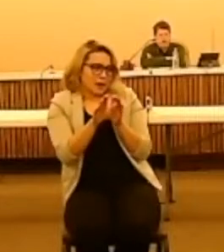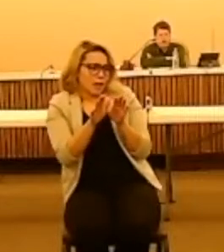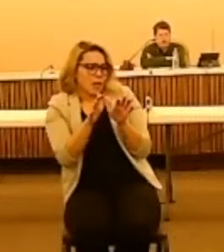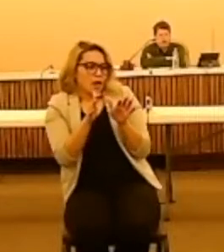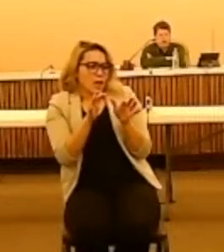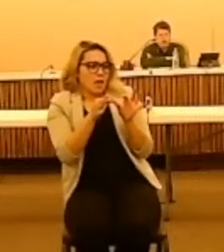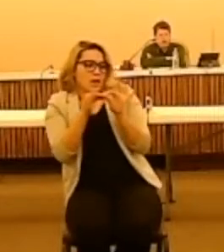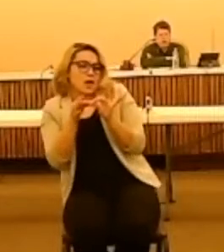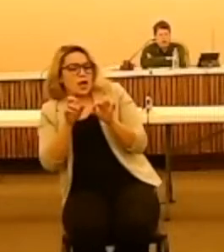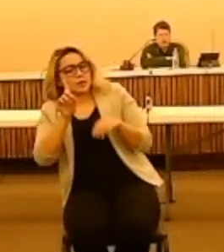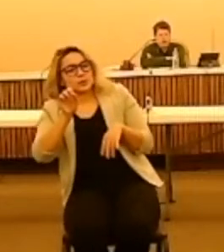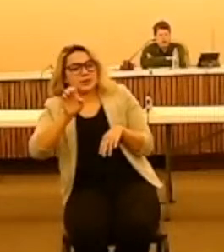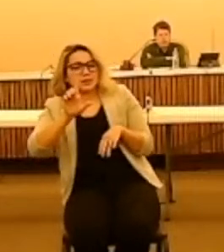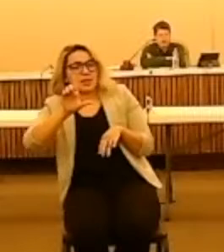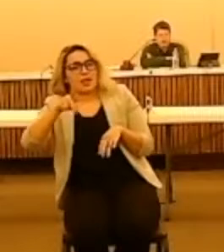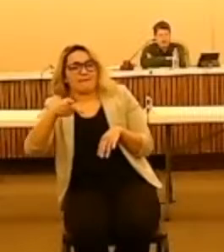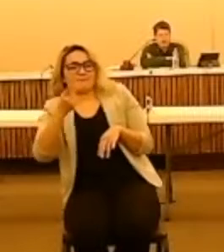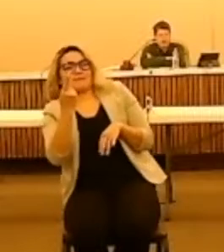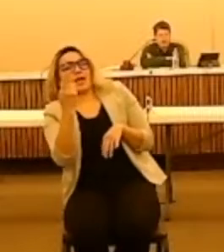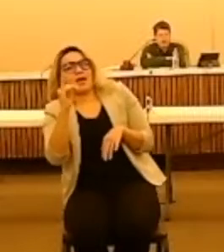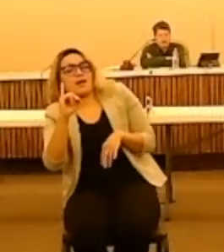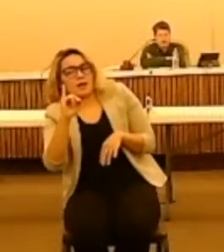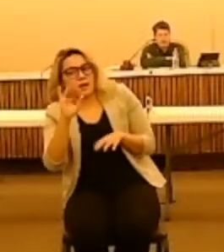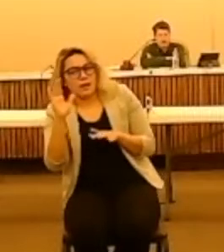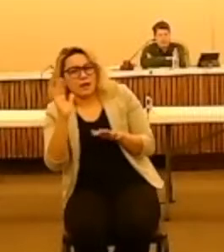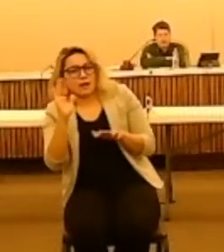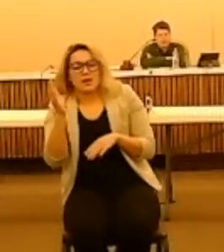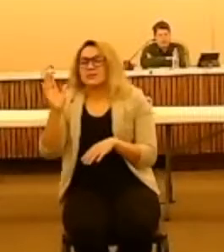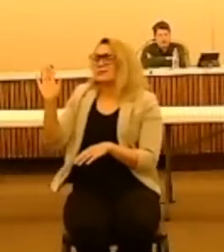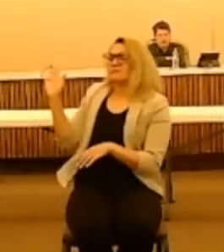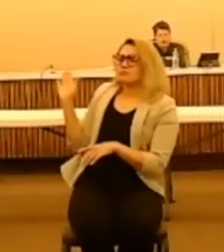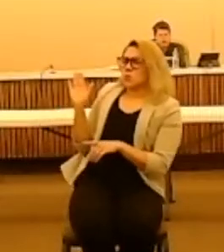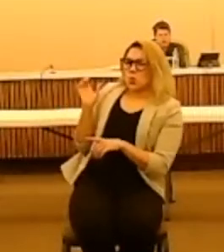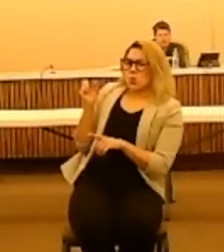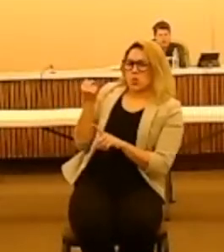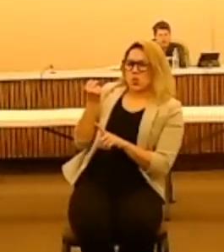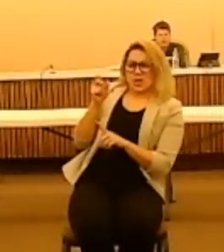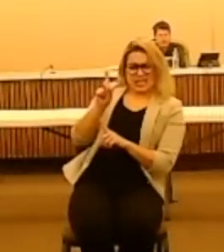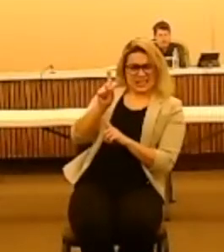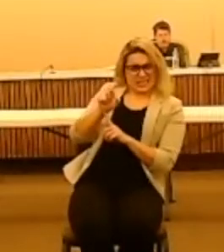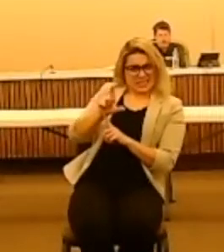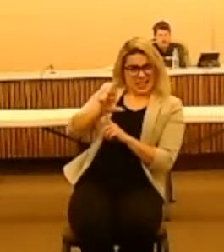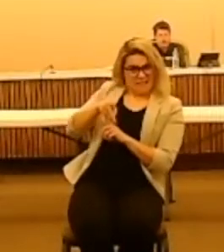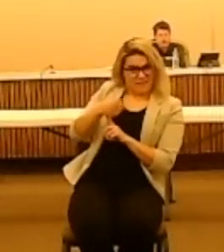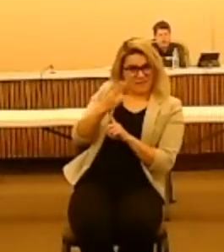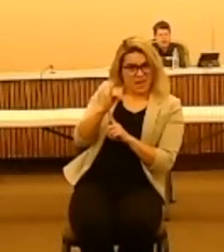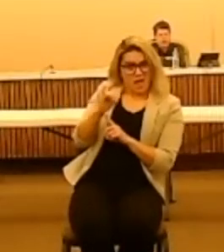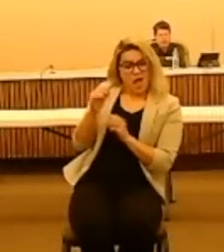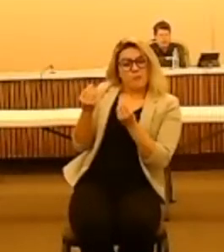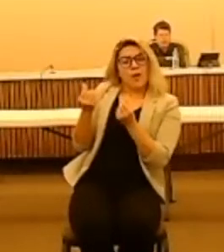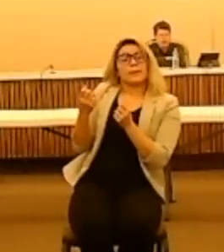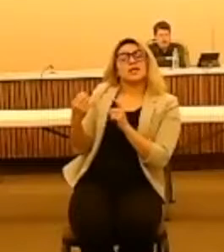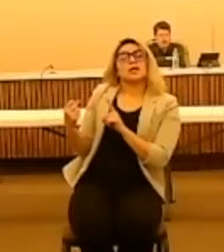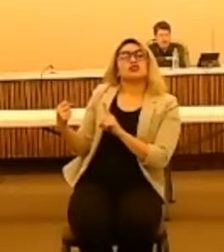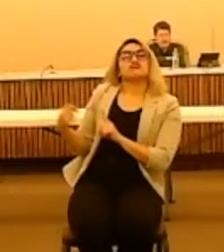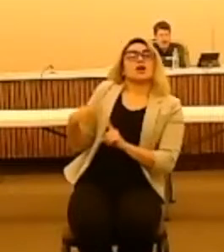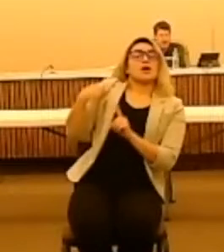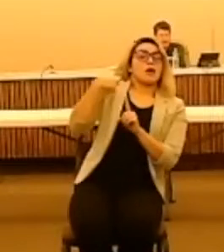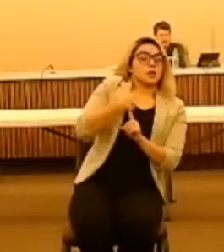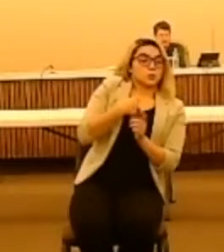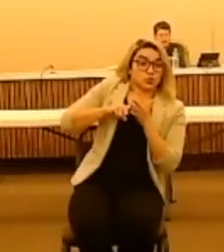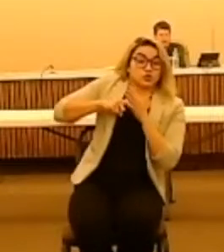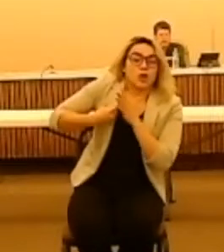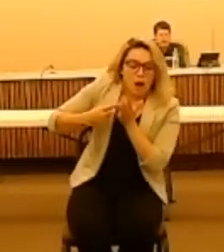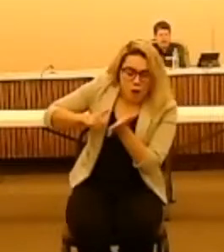board. Sorry, I didn't mean to talk over you. The Delphi property is the one that triggered it as we were looking at